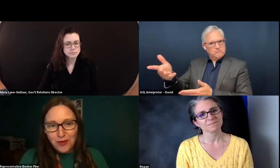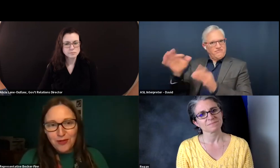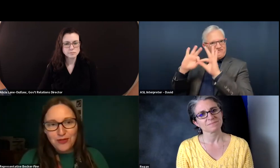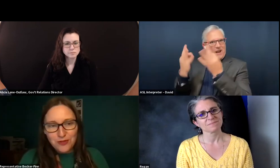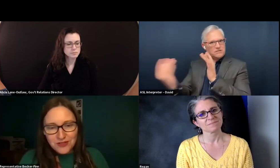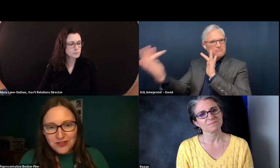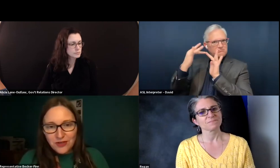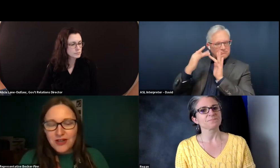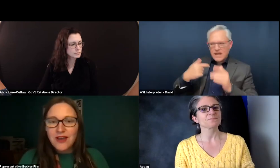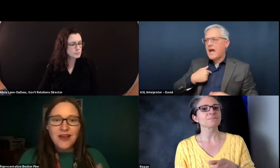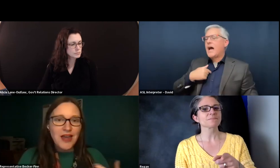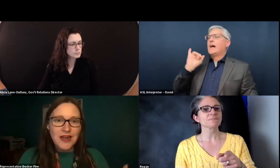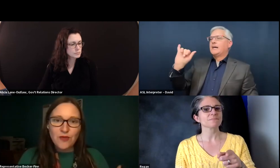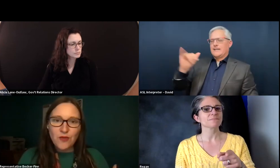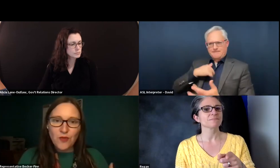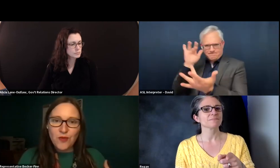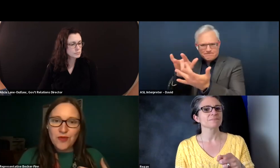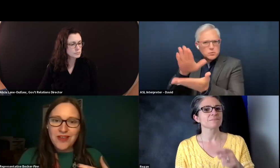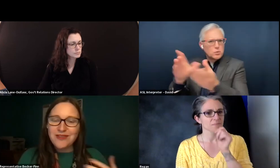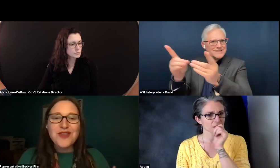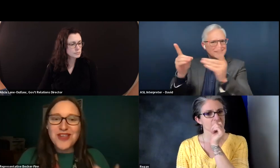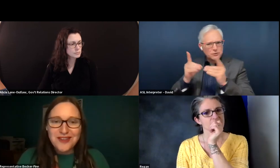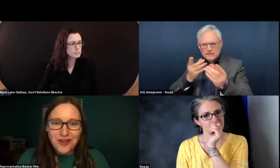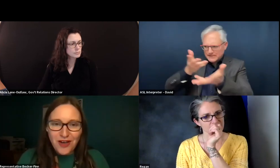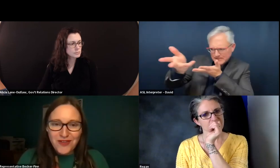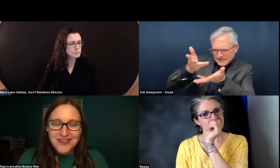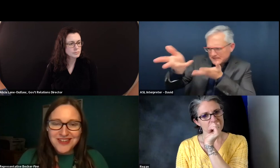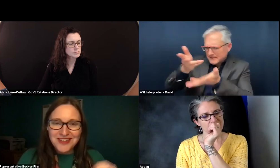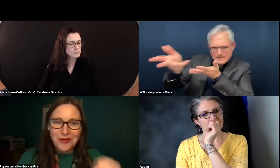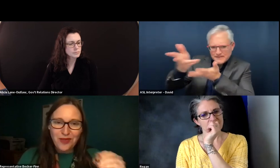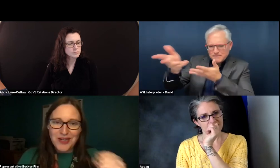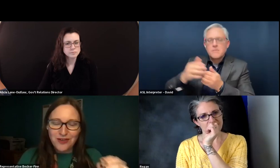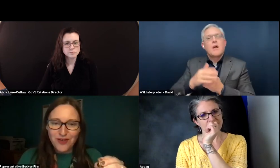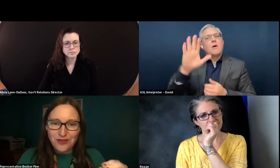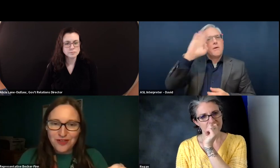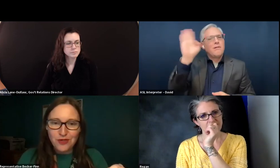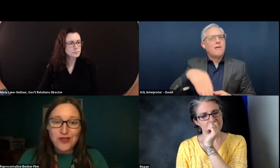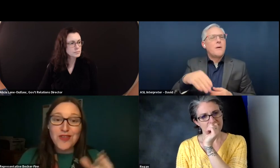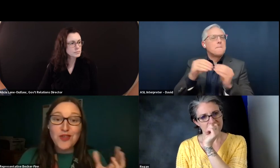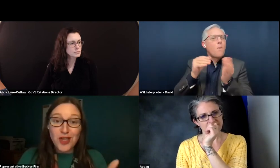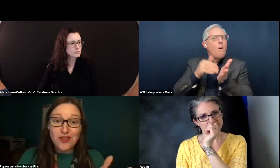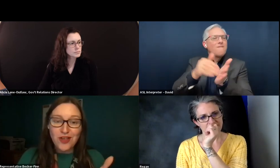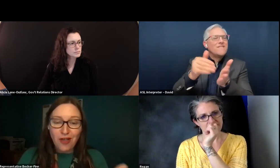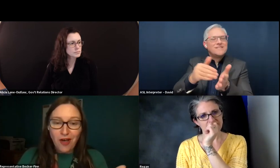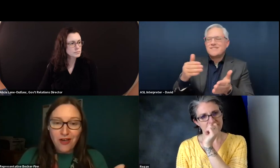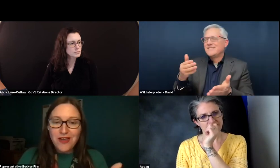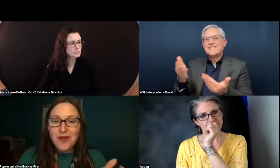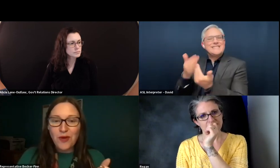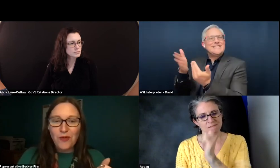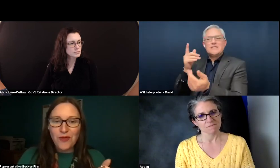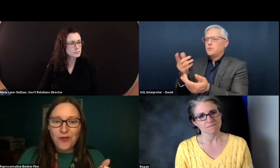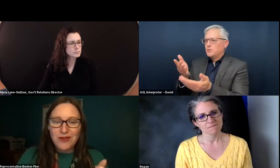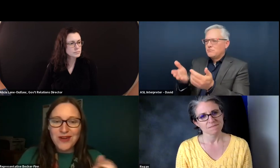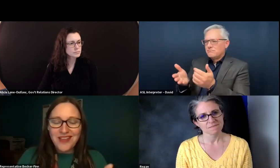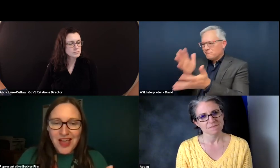to help them work with the school district, and it's much easier often to deal with an individual situation than changing a law.